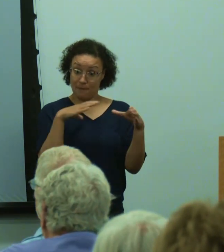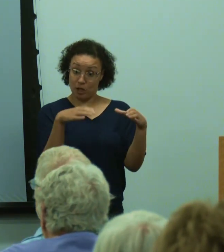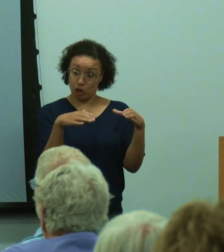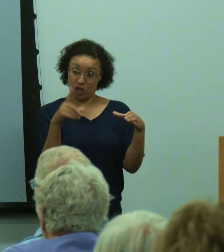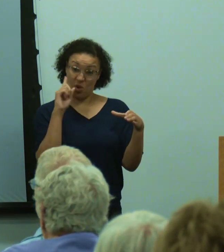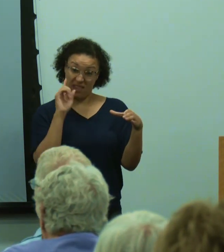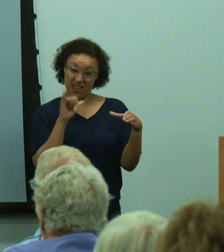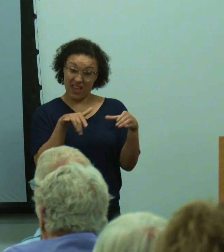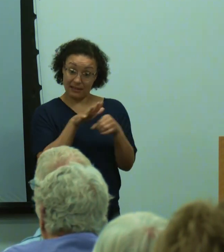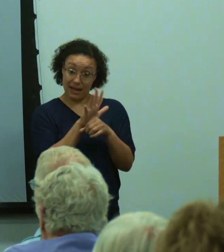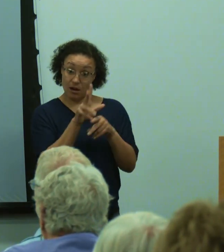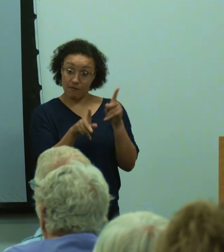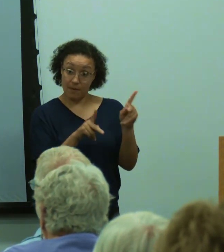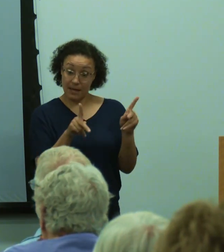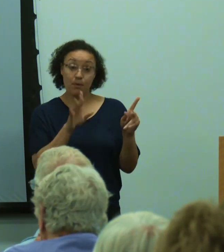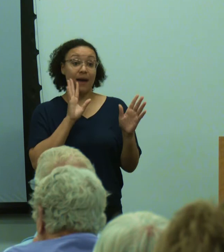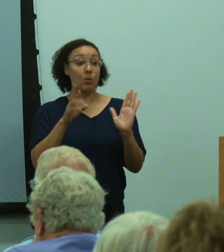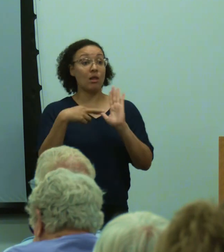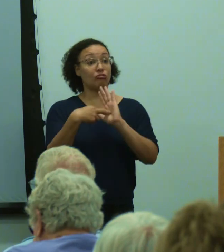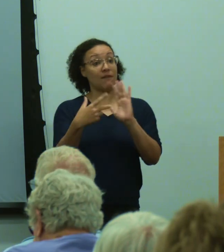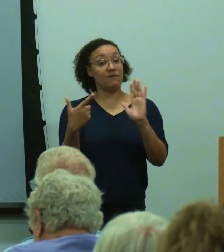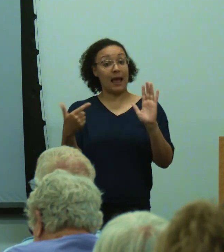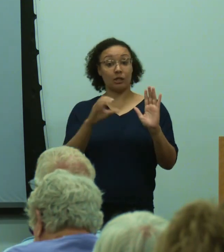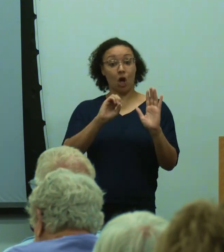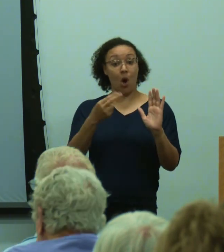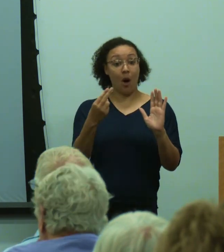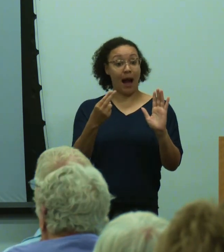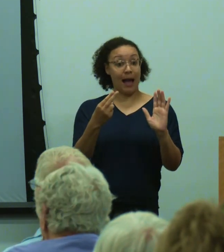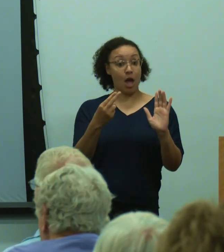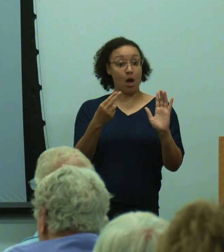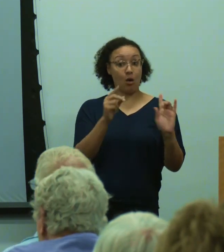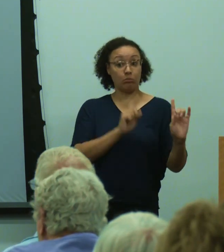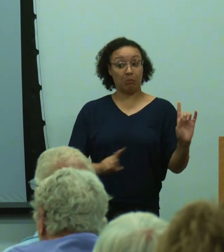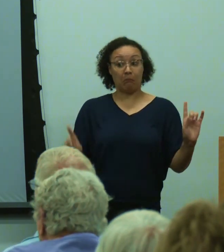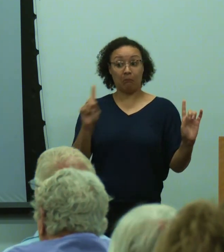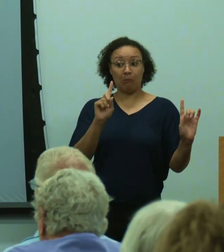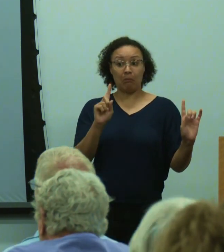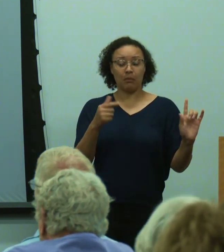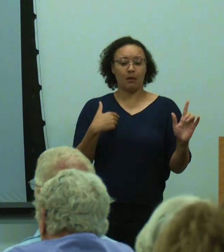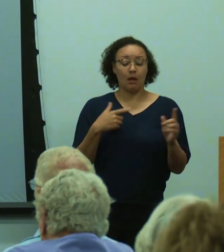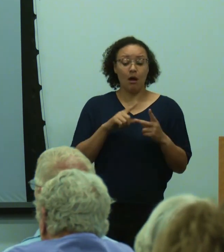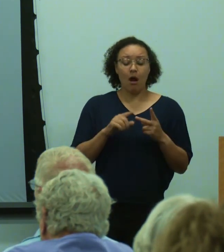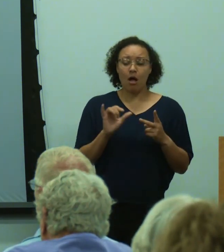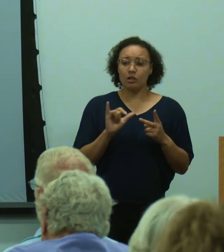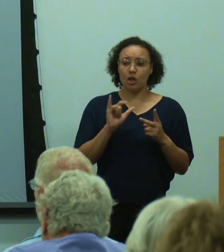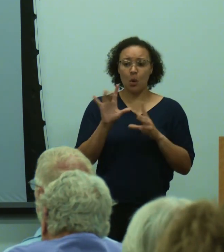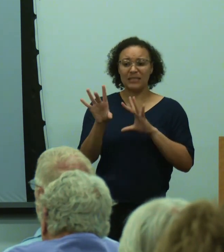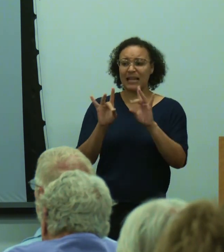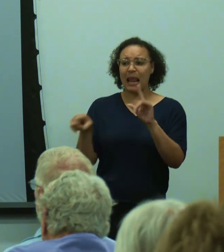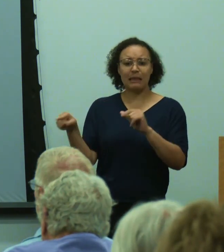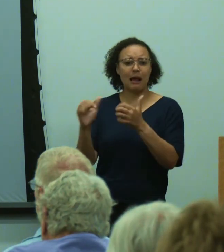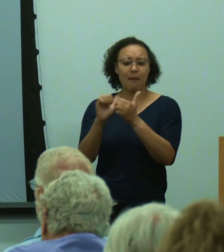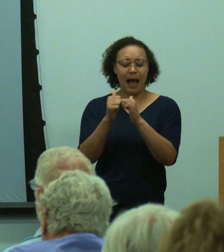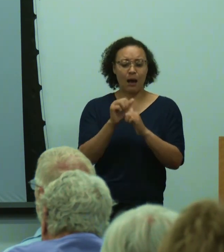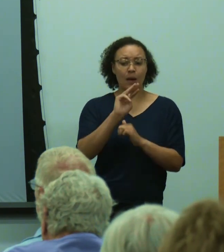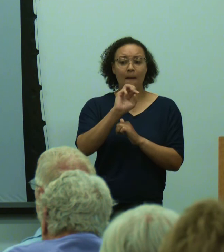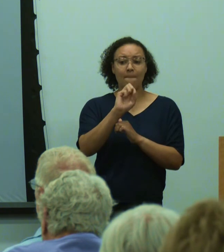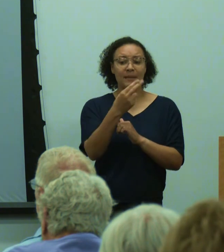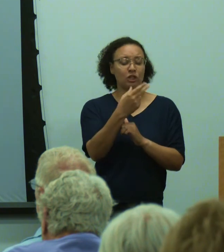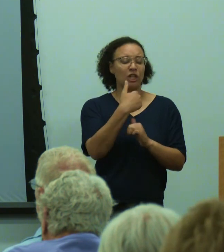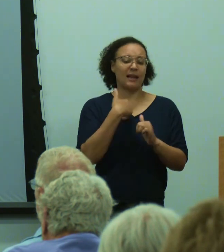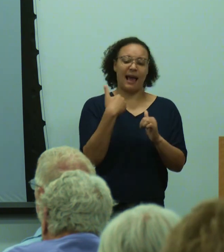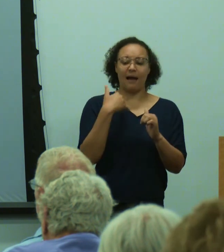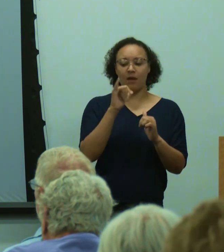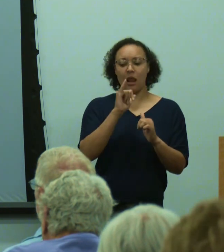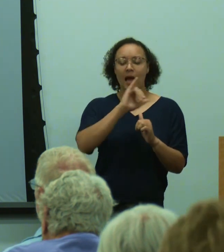the diversity of Ohio? How should we select them? So like in Michigan, they do it like a jury